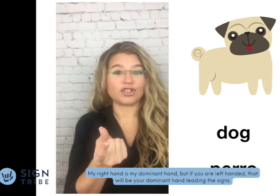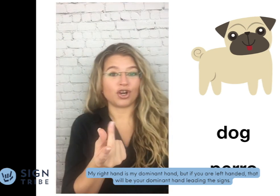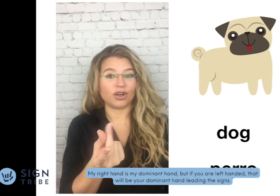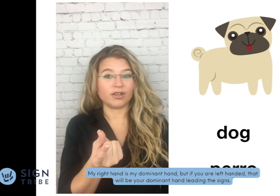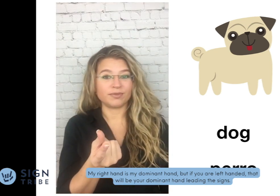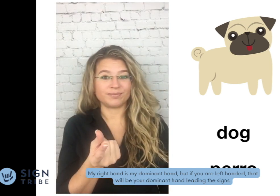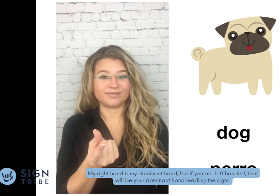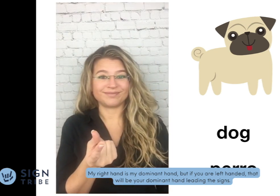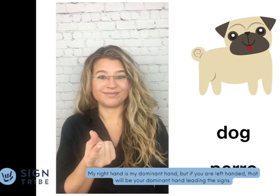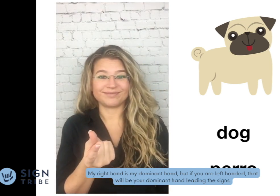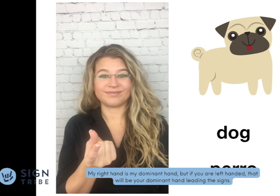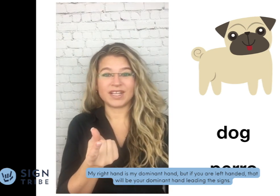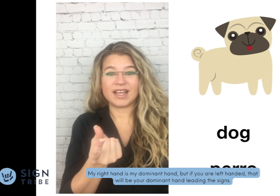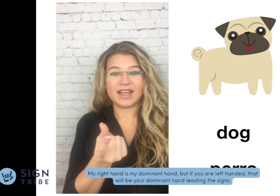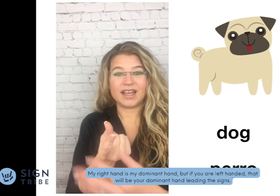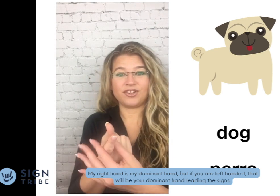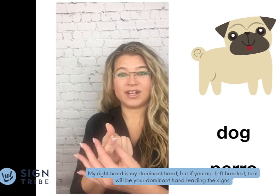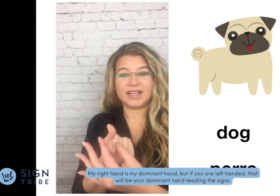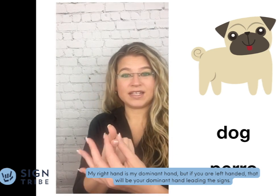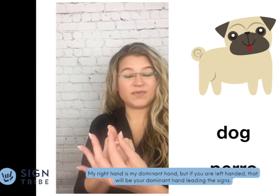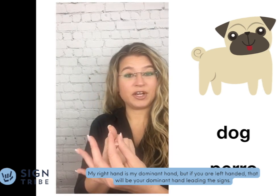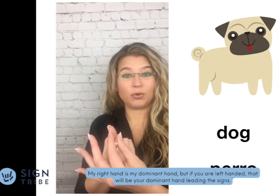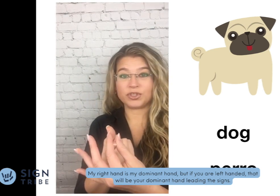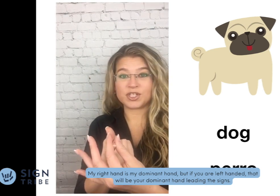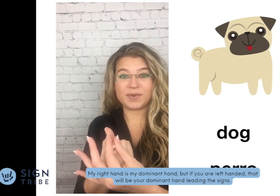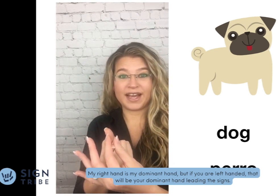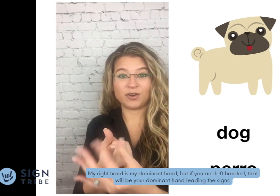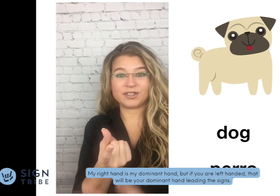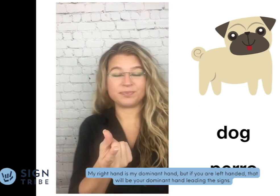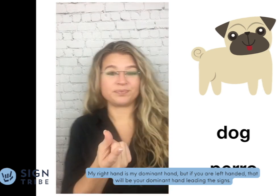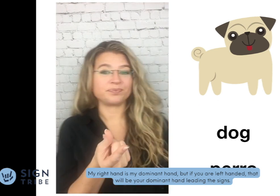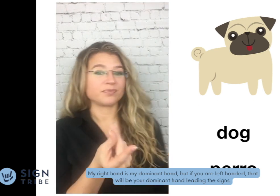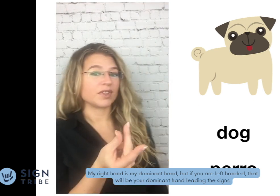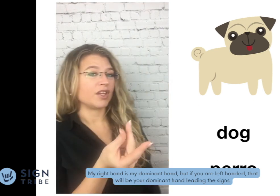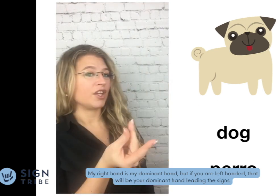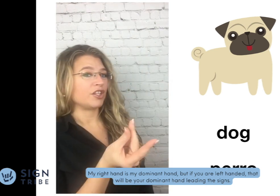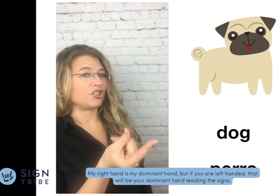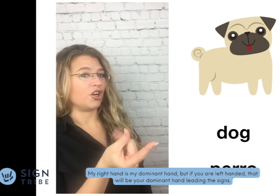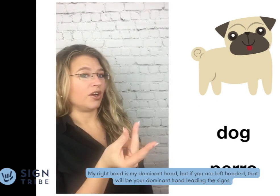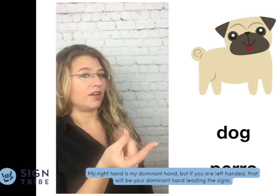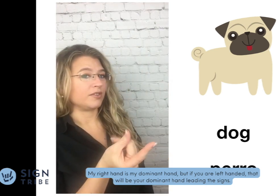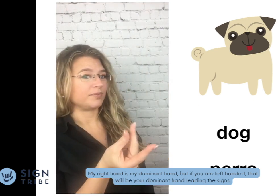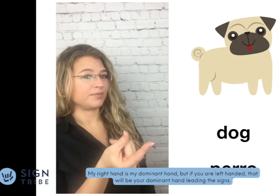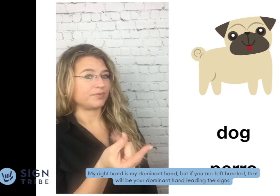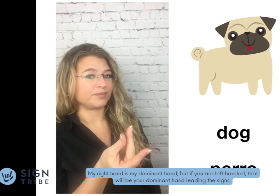Dog. And your index finger will just be out. Dog.